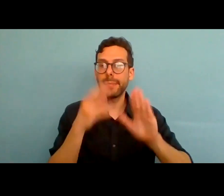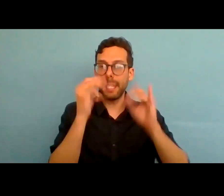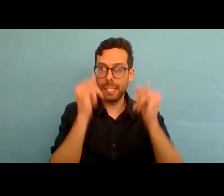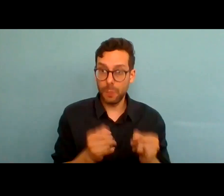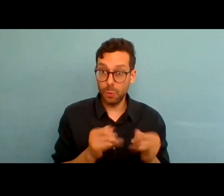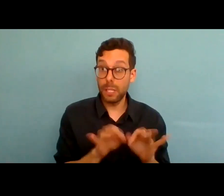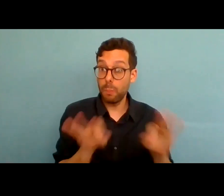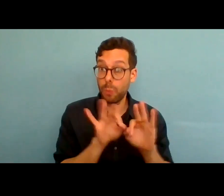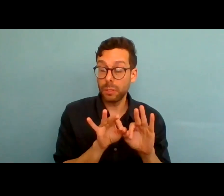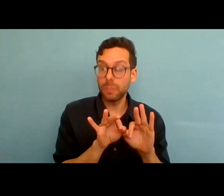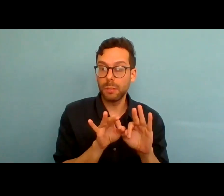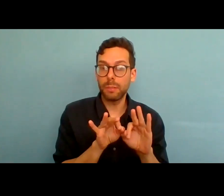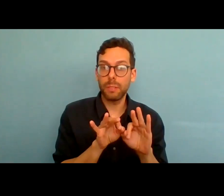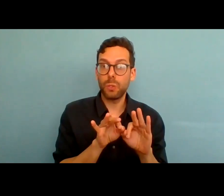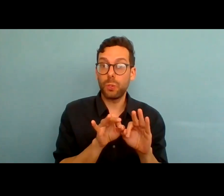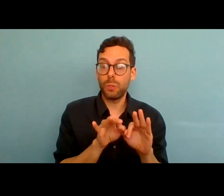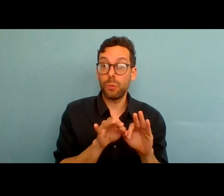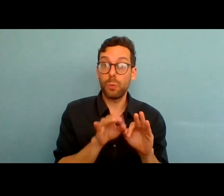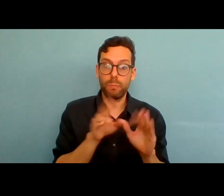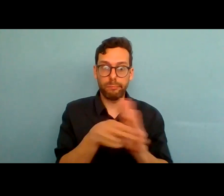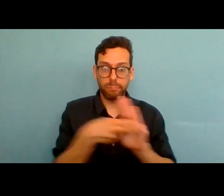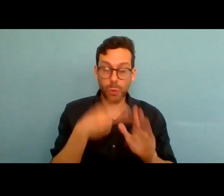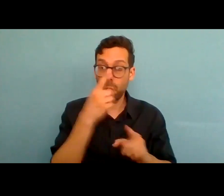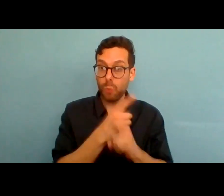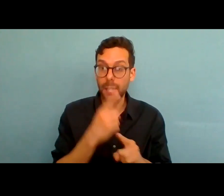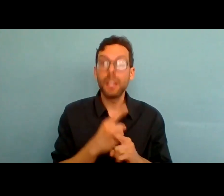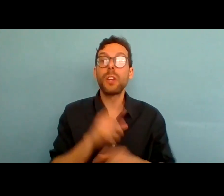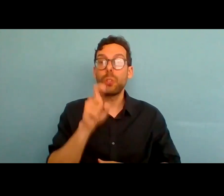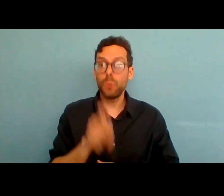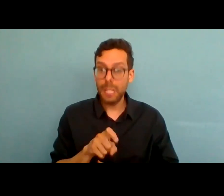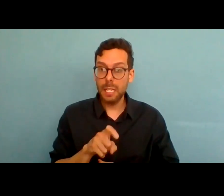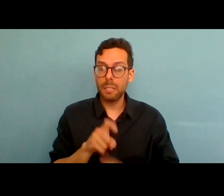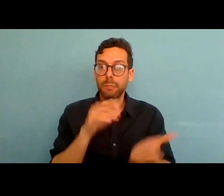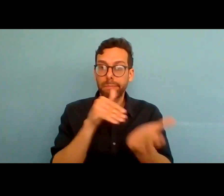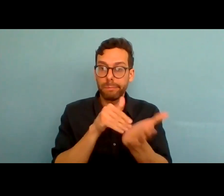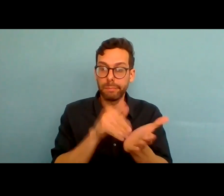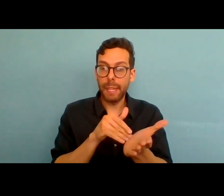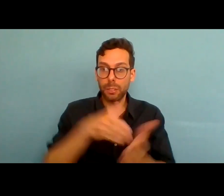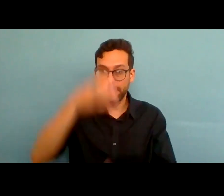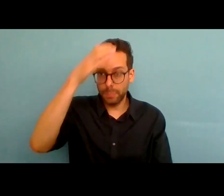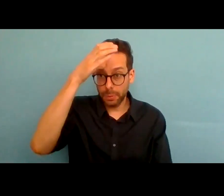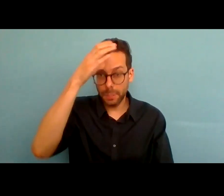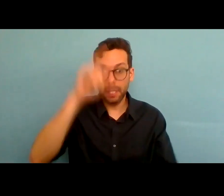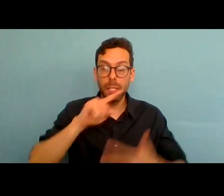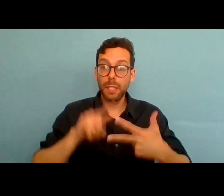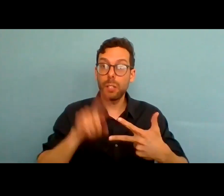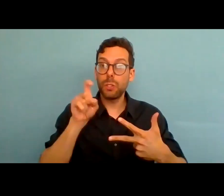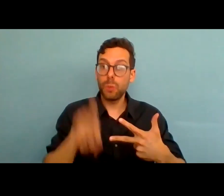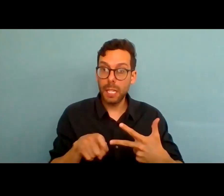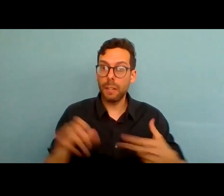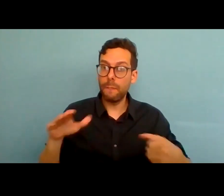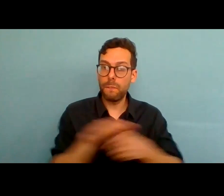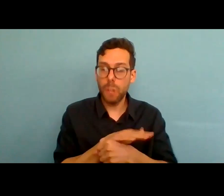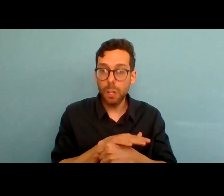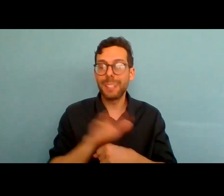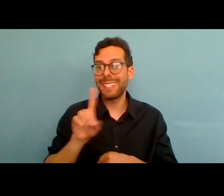You need clinical expertise, first and foremost. You need a comprehensive DSM-5 based interview. So you're really wanting to